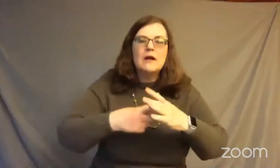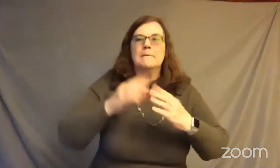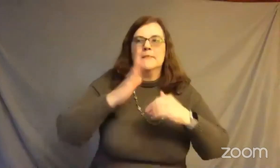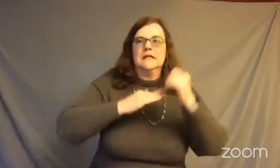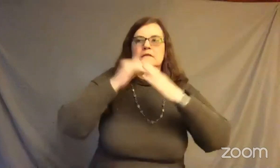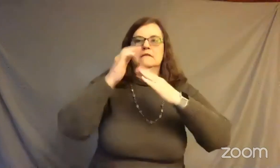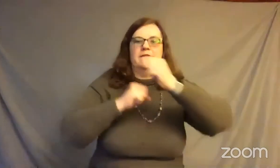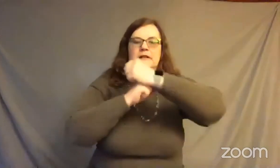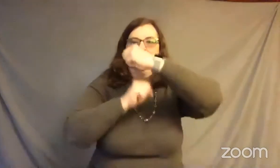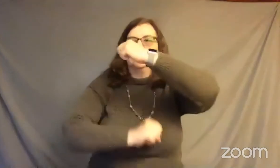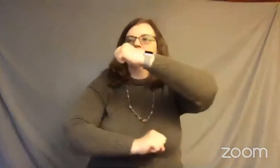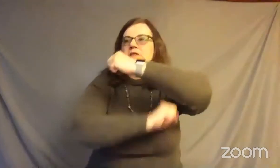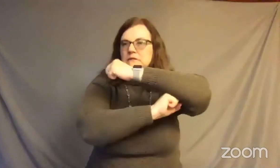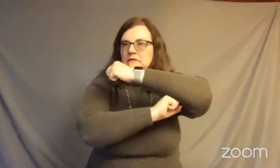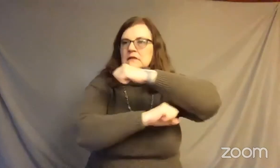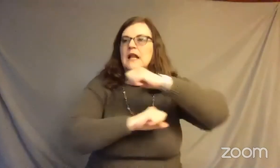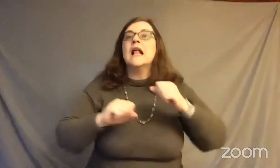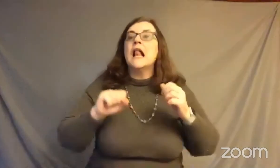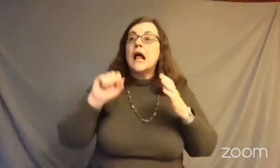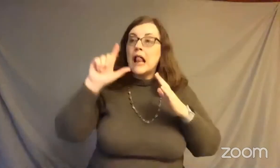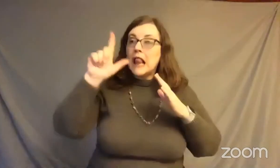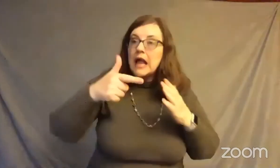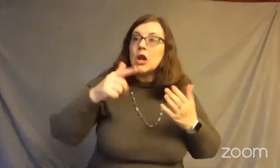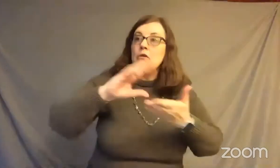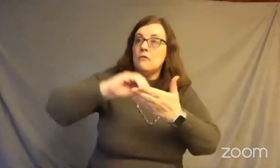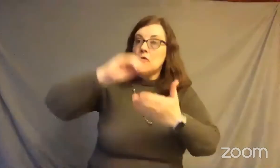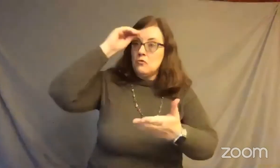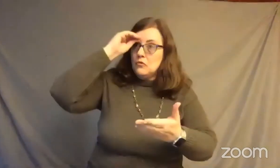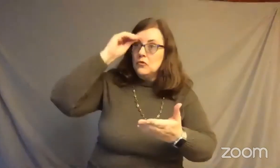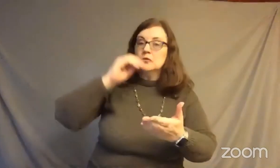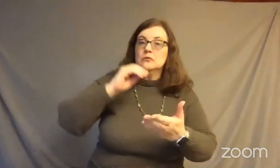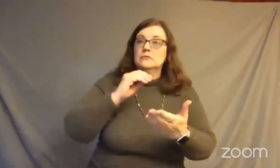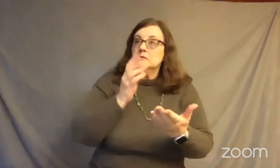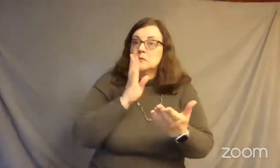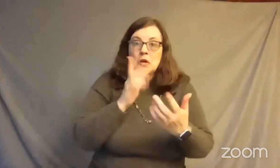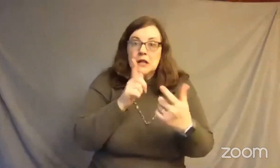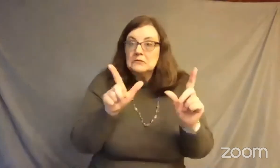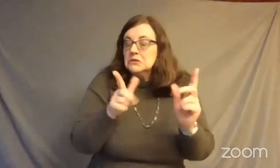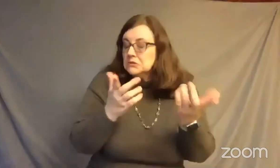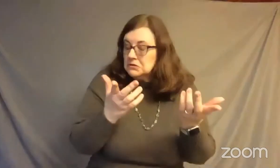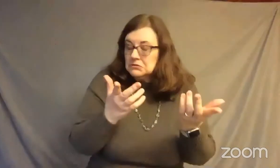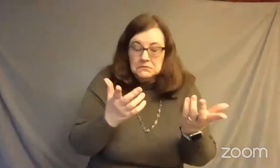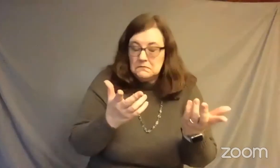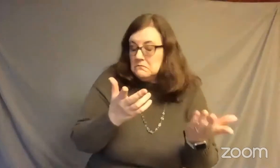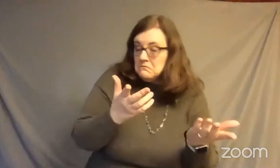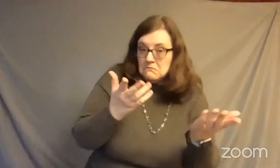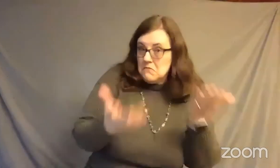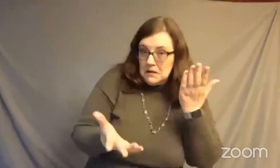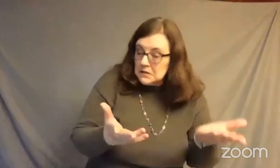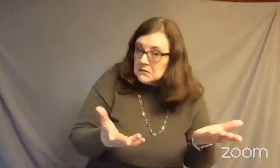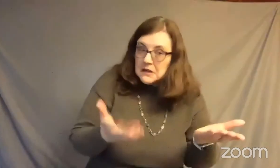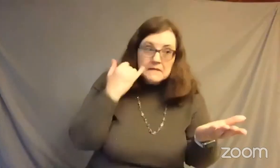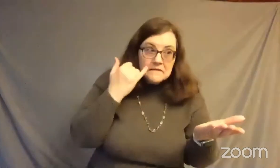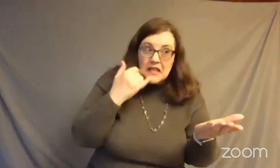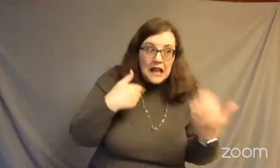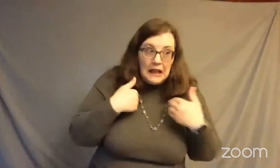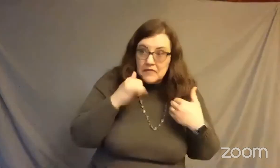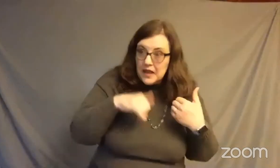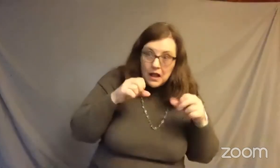at the earliest age possible, as soon as that happens, the child starts to build linguistic structures in the brain. And then the child can learn other